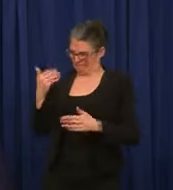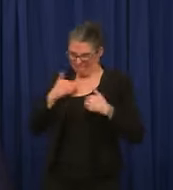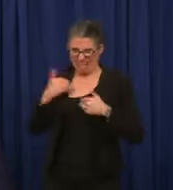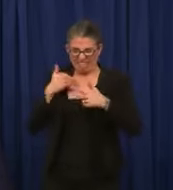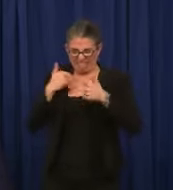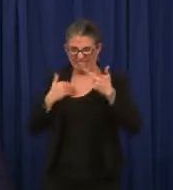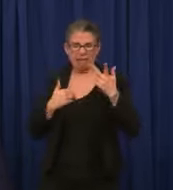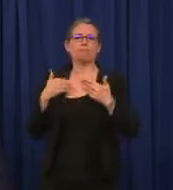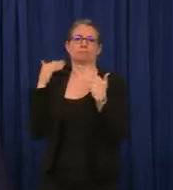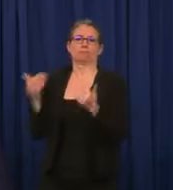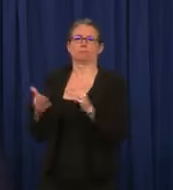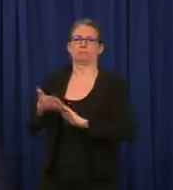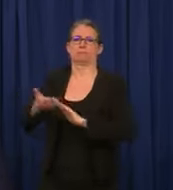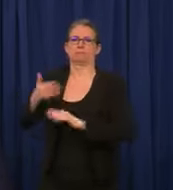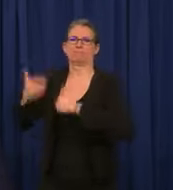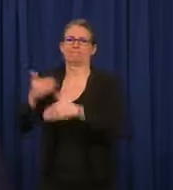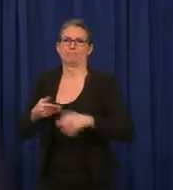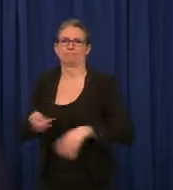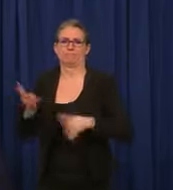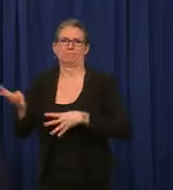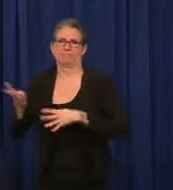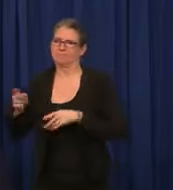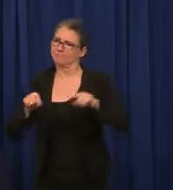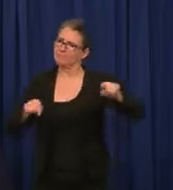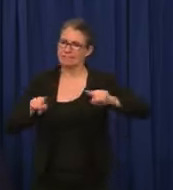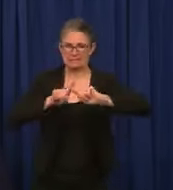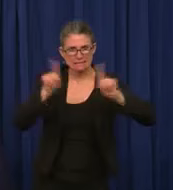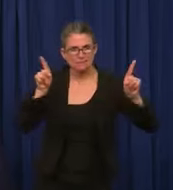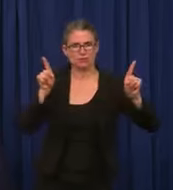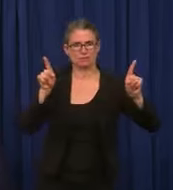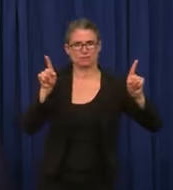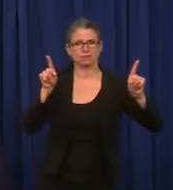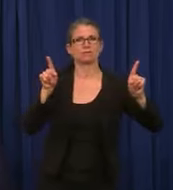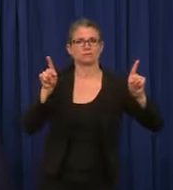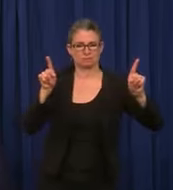you note the rapid tests, and that